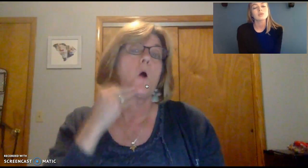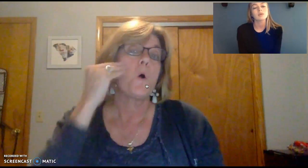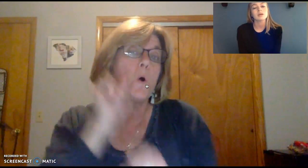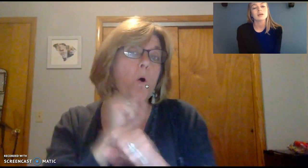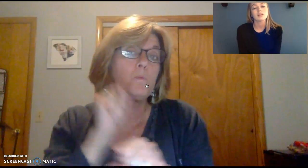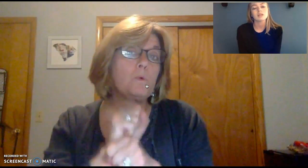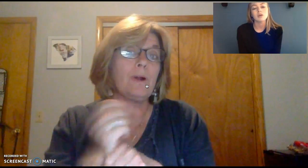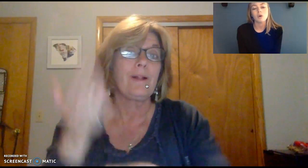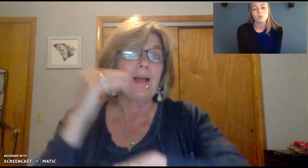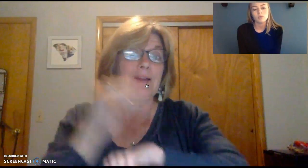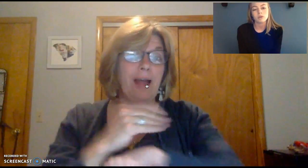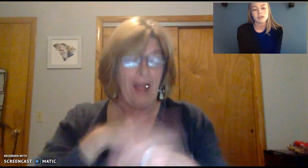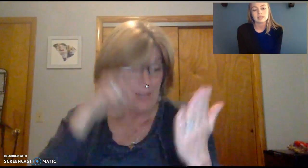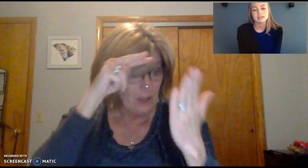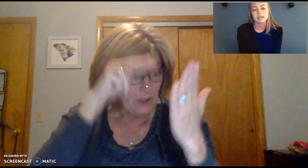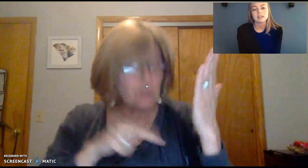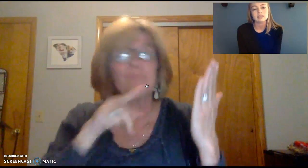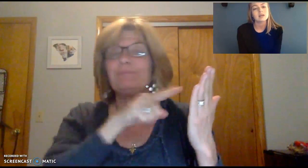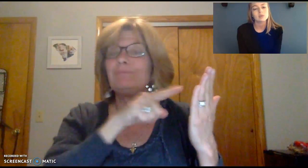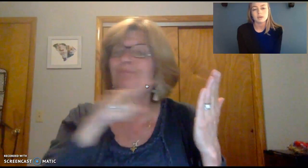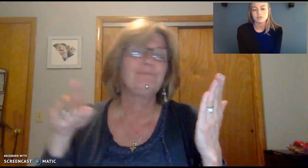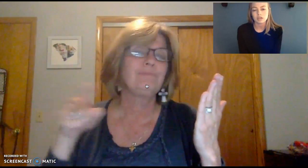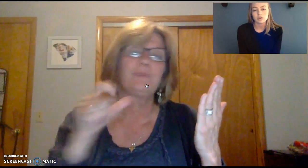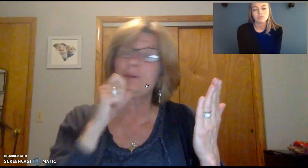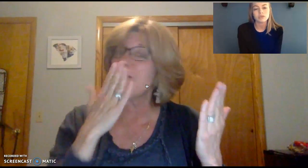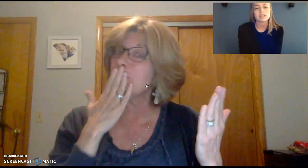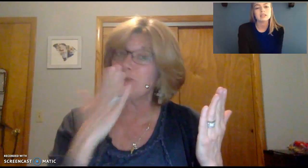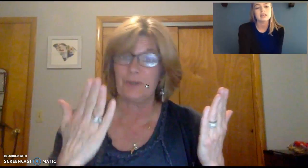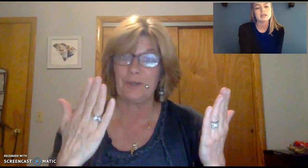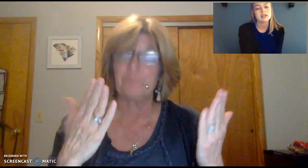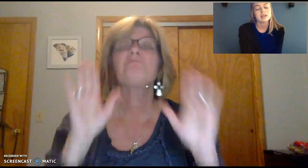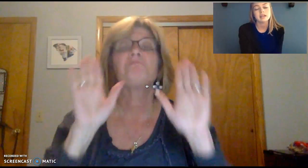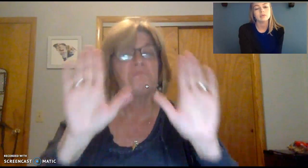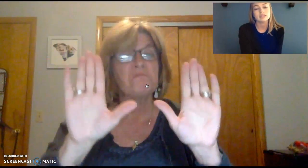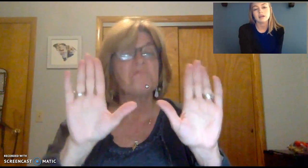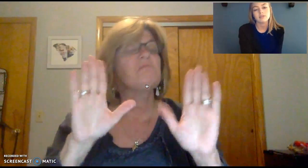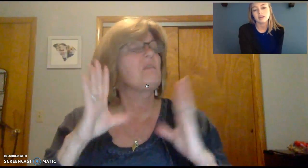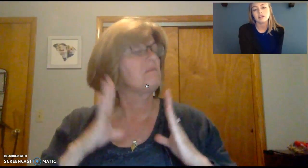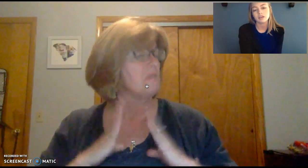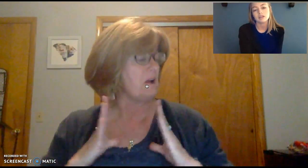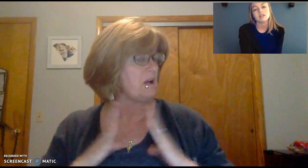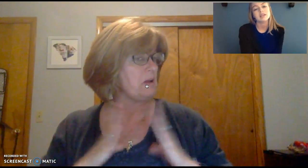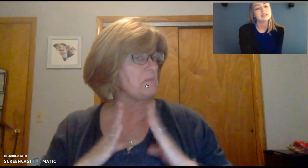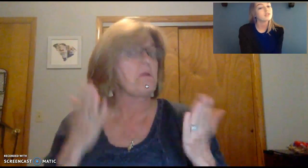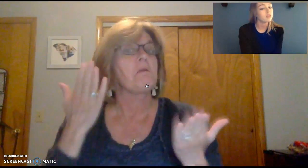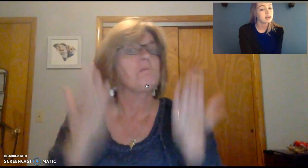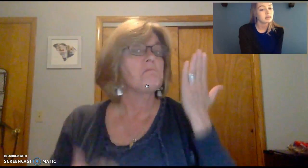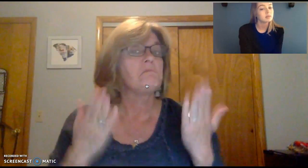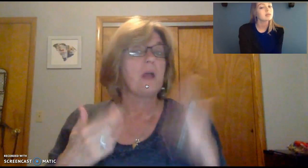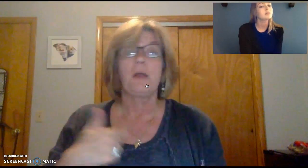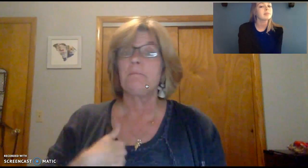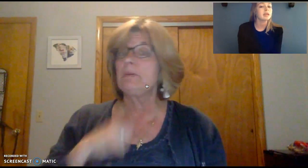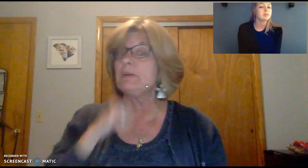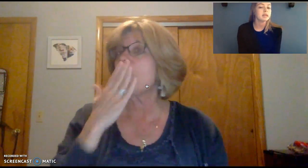So, the homework last night, when I was looking over it, it was not very good. That's